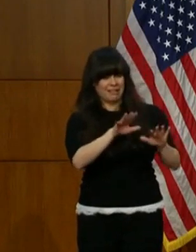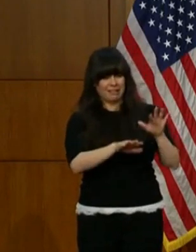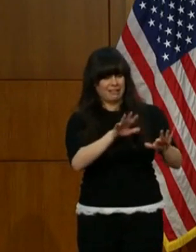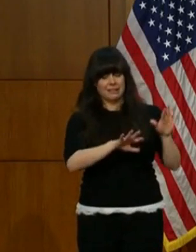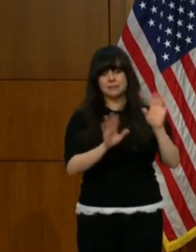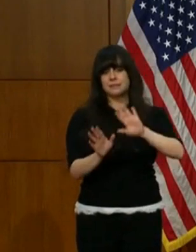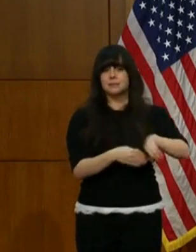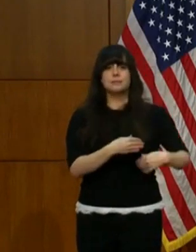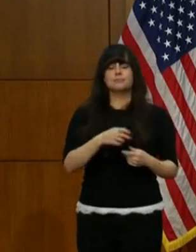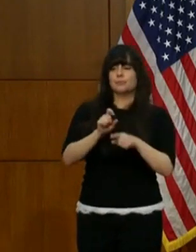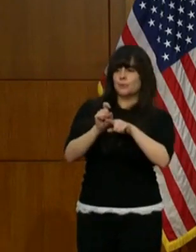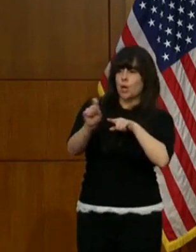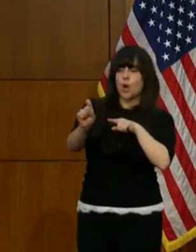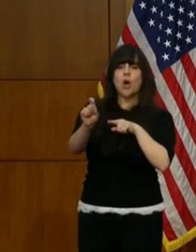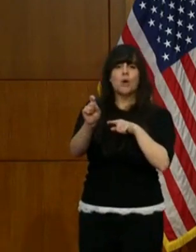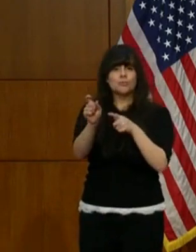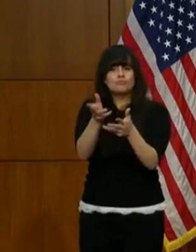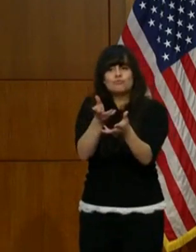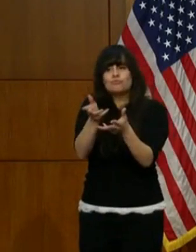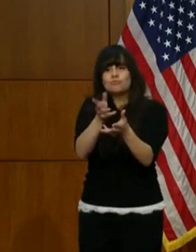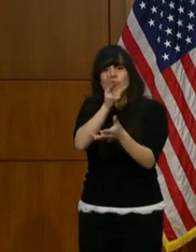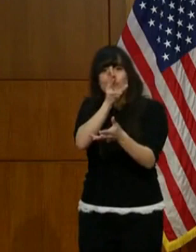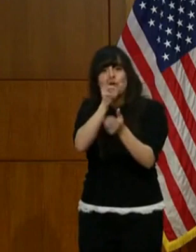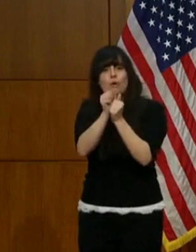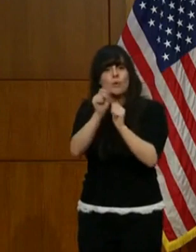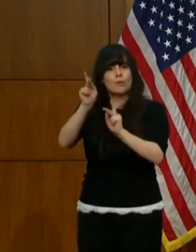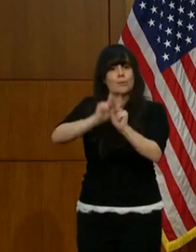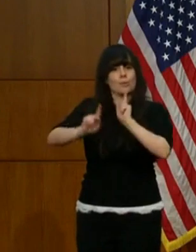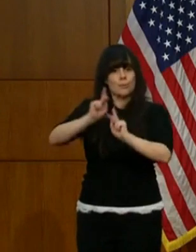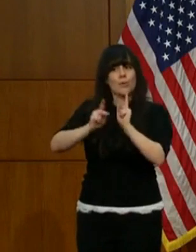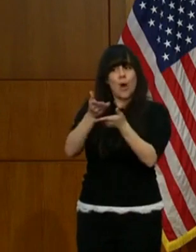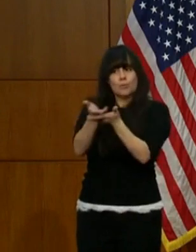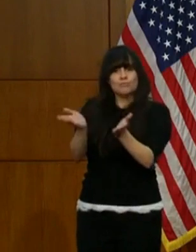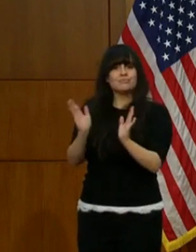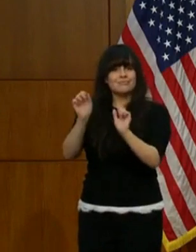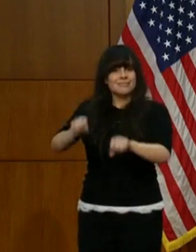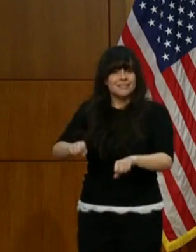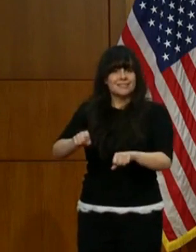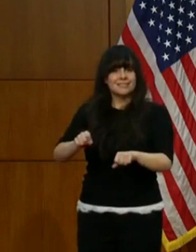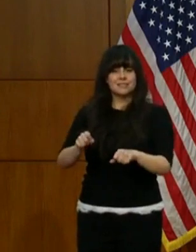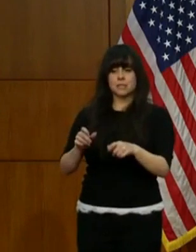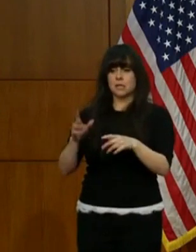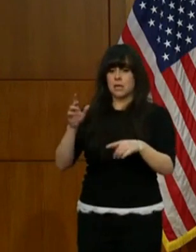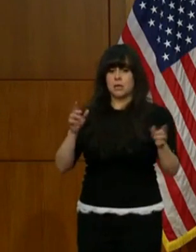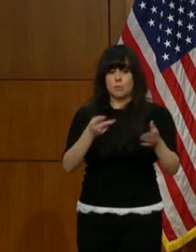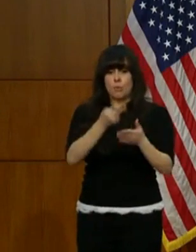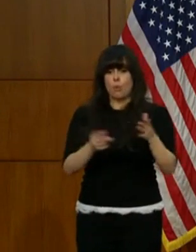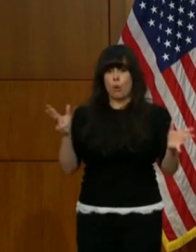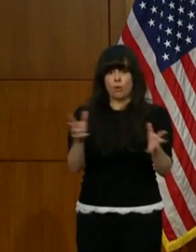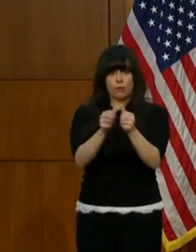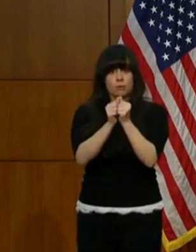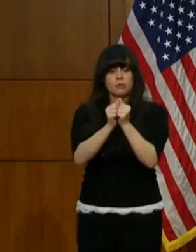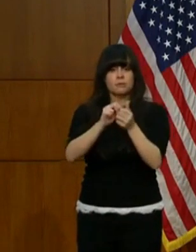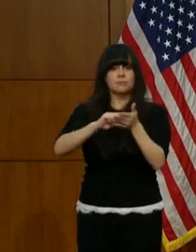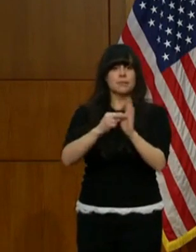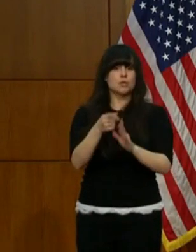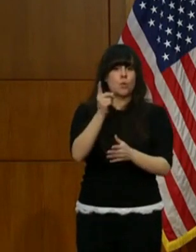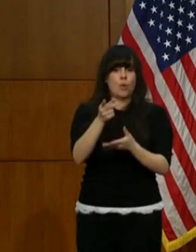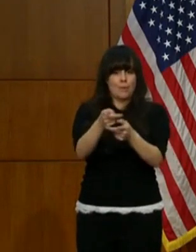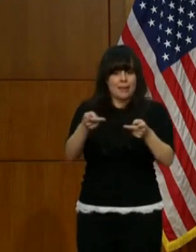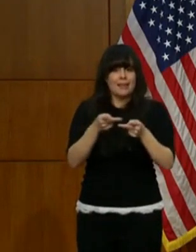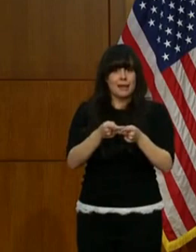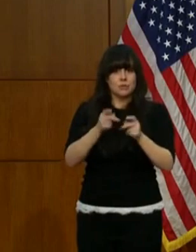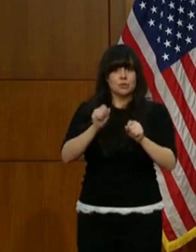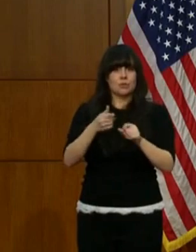than going online. Together, this is a one-stop shop for Virginians to pre-register